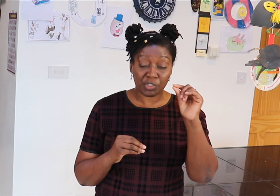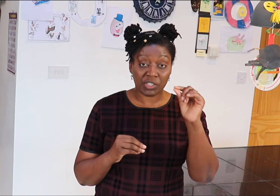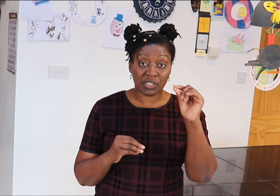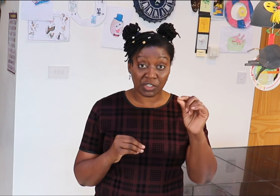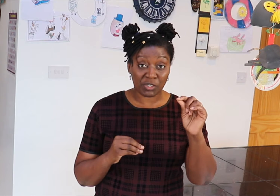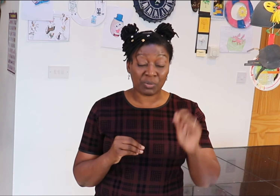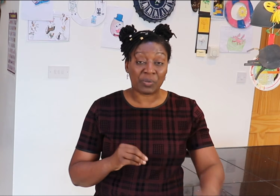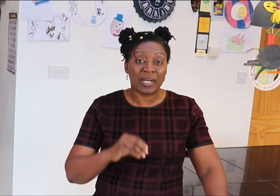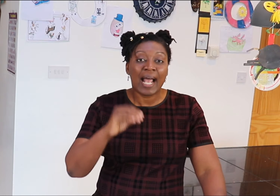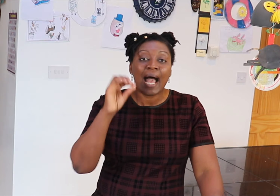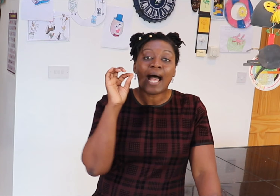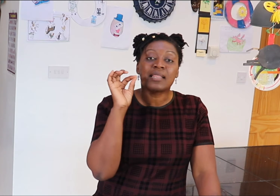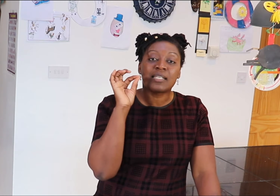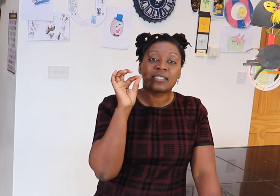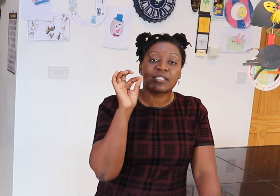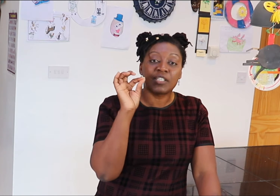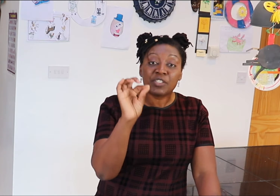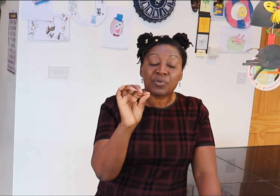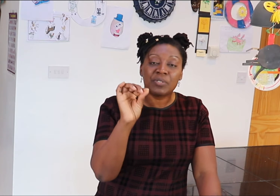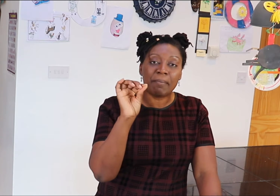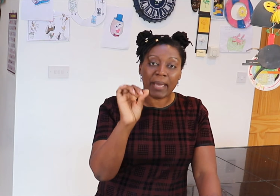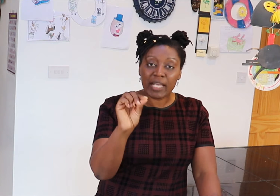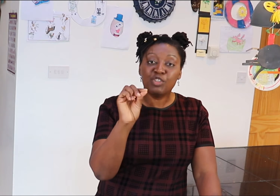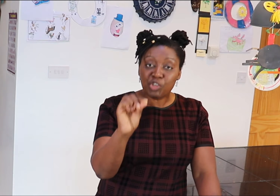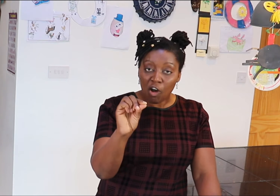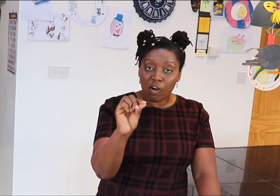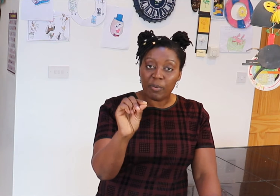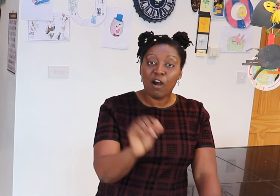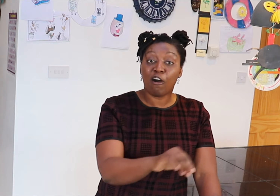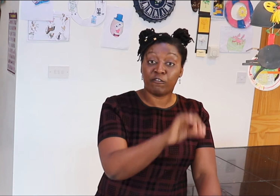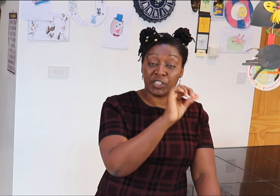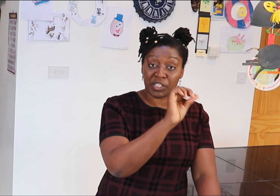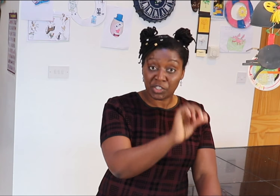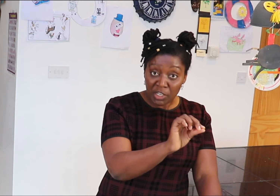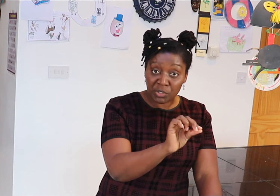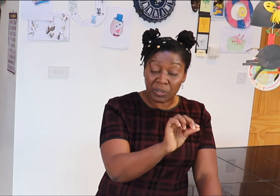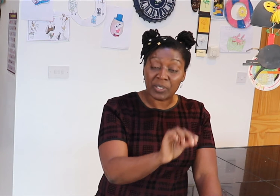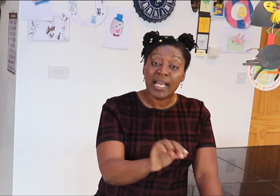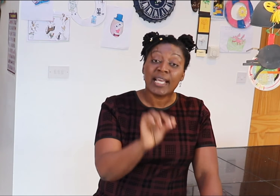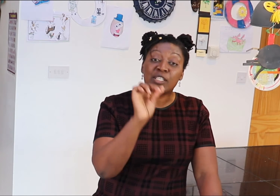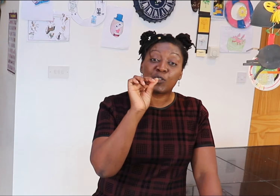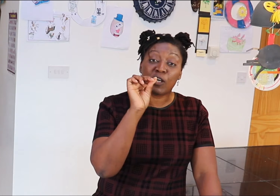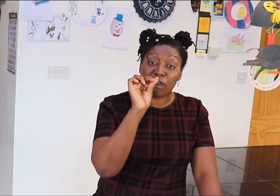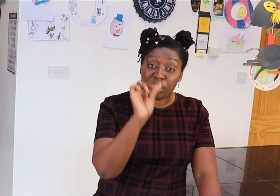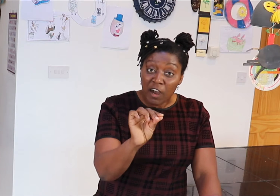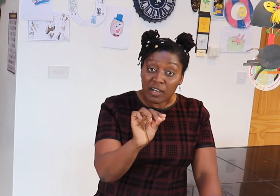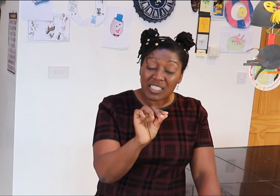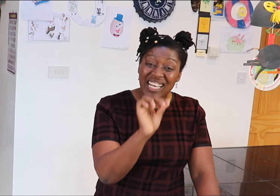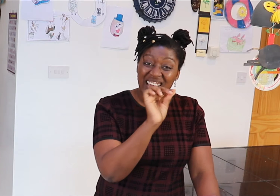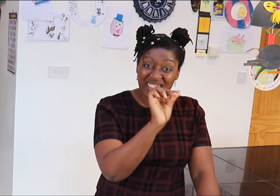produces testosterone, and this testosterone, the main job of the testosterone is to convert